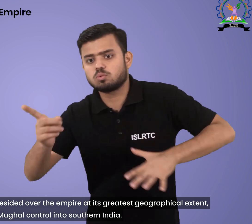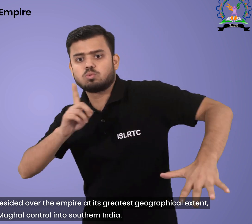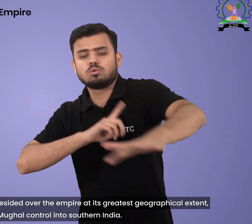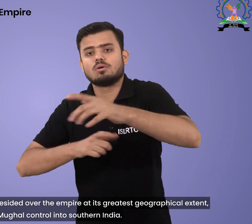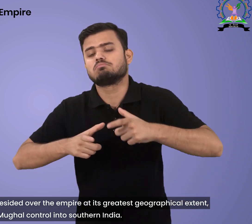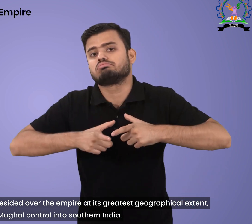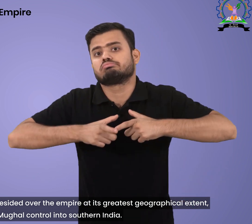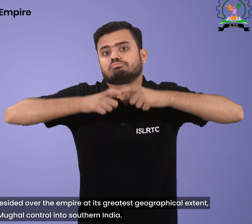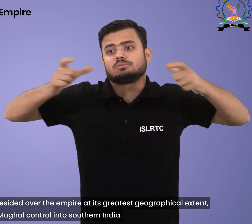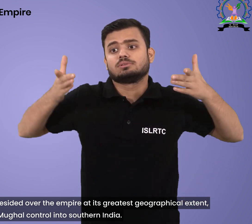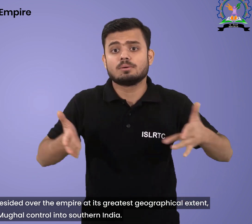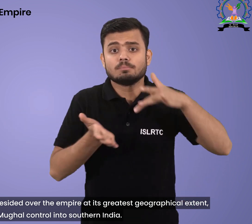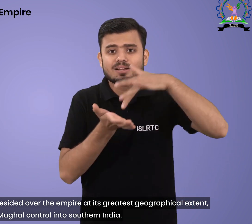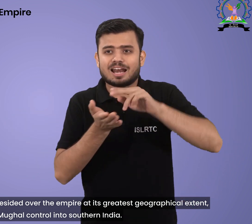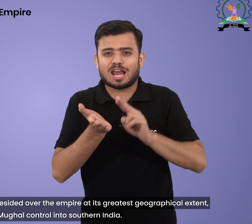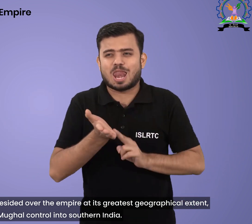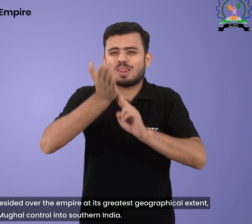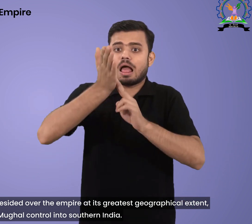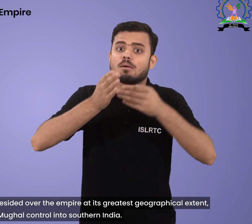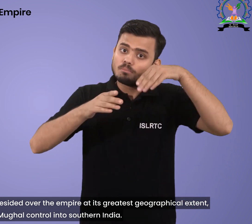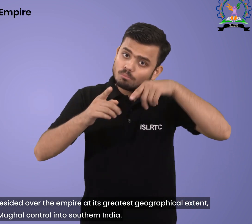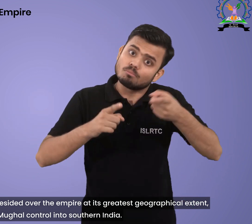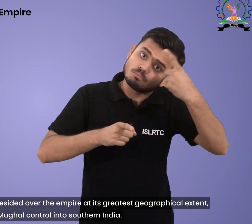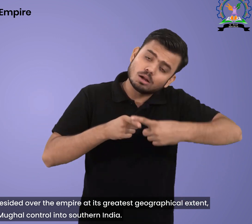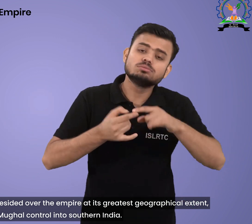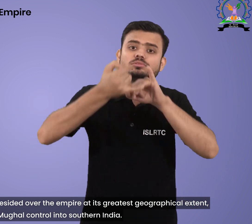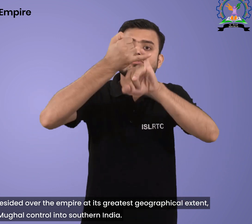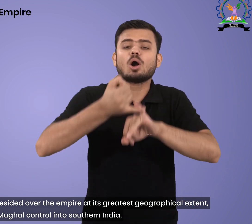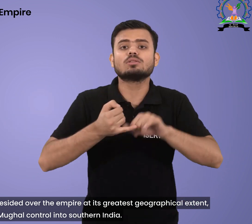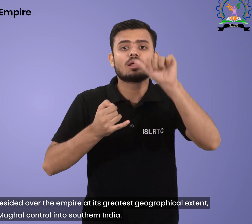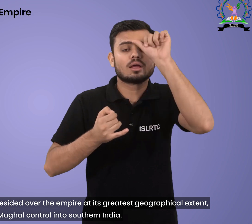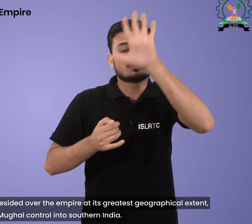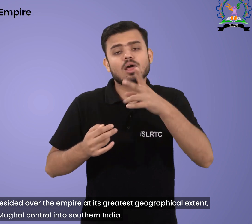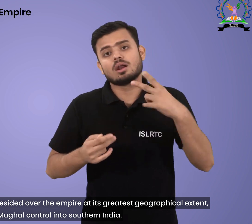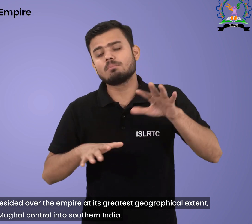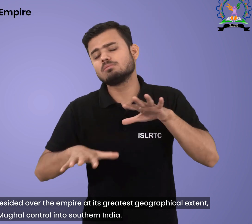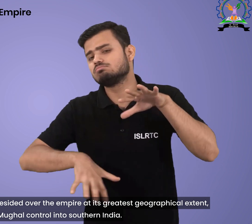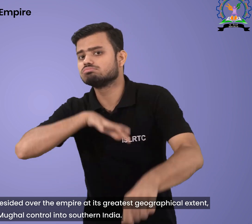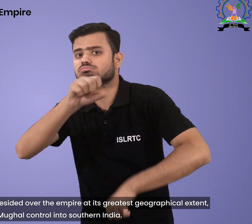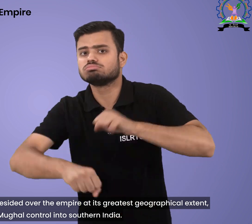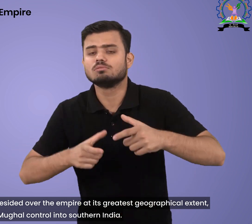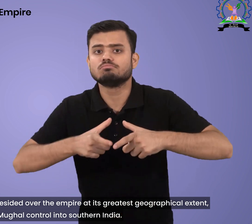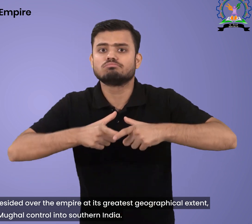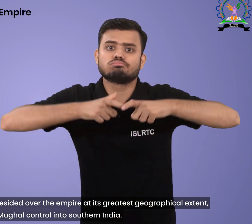its greatest geographical extent, extending Mughal control into southern India.